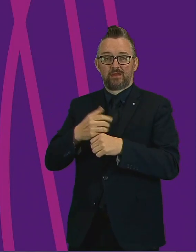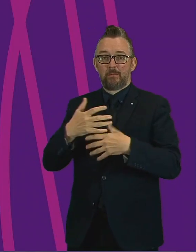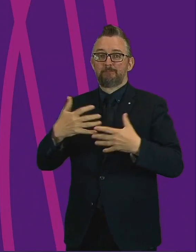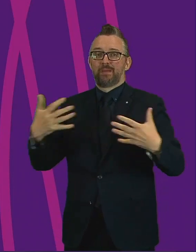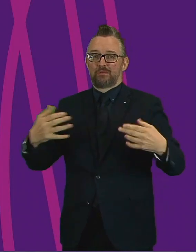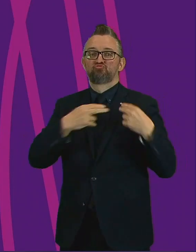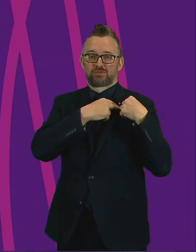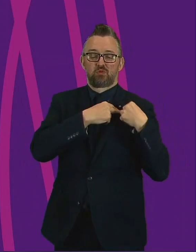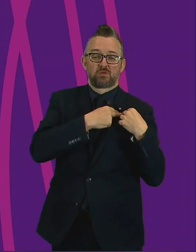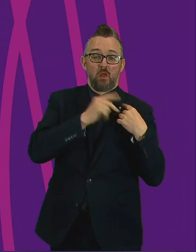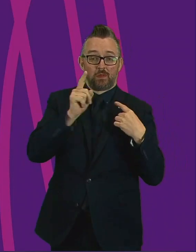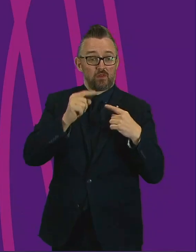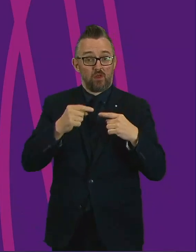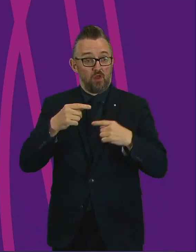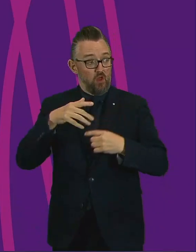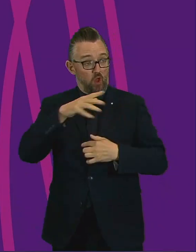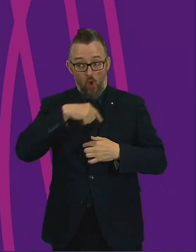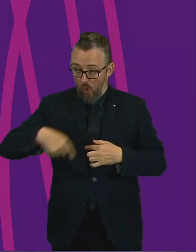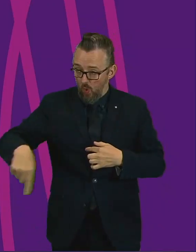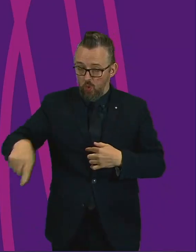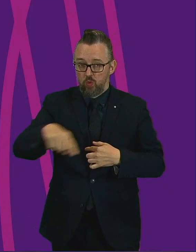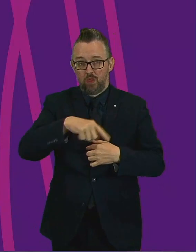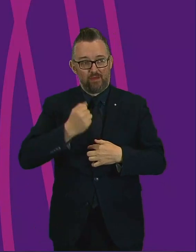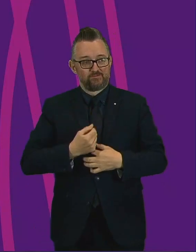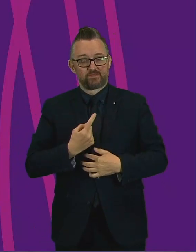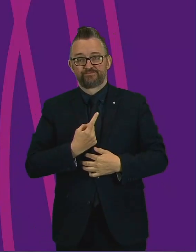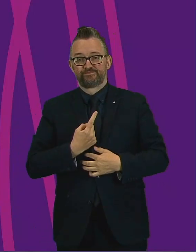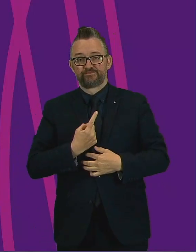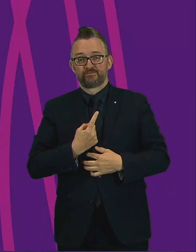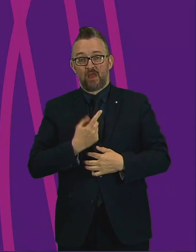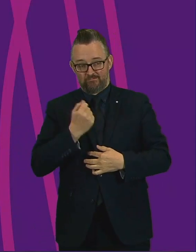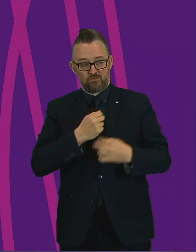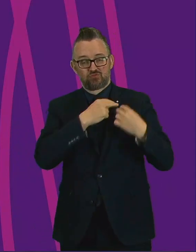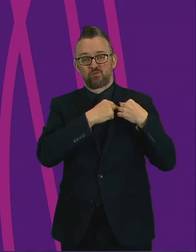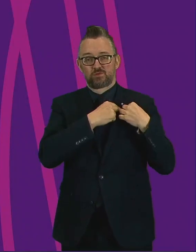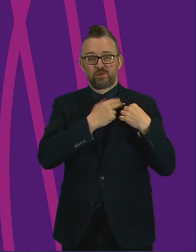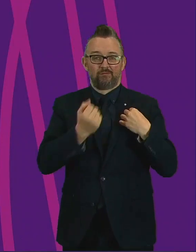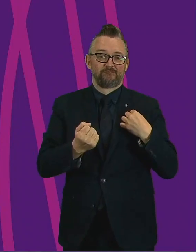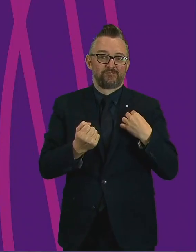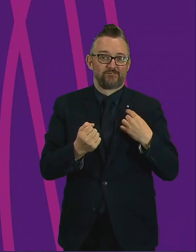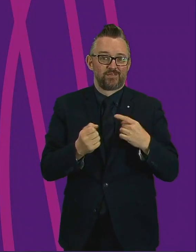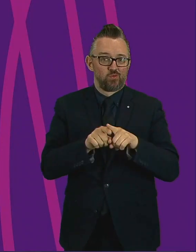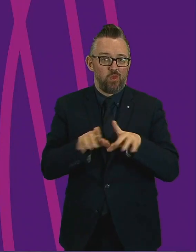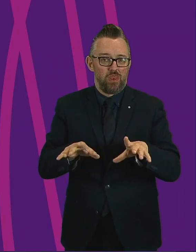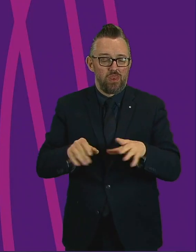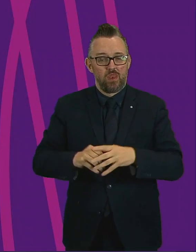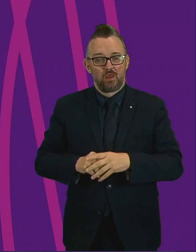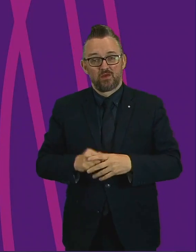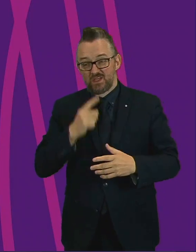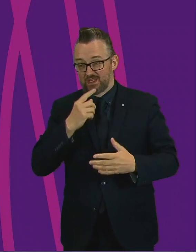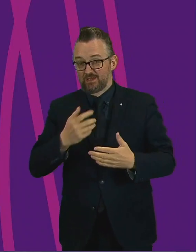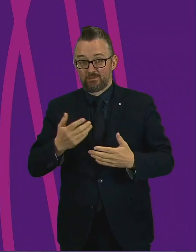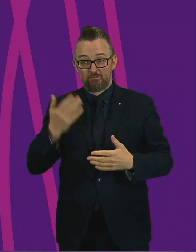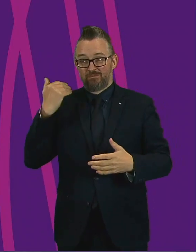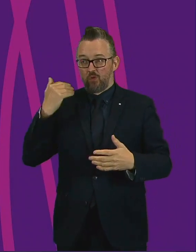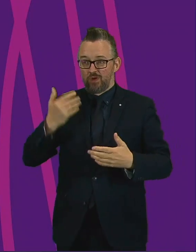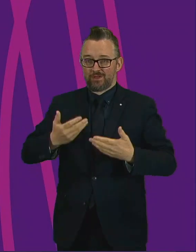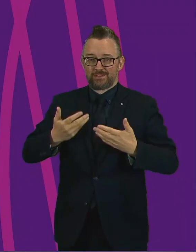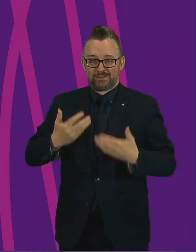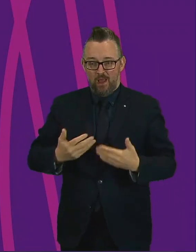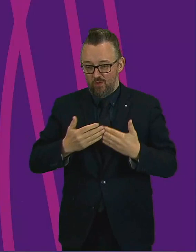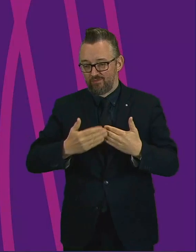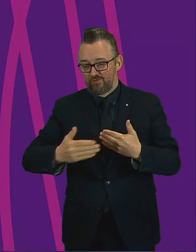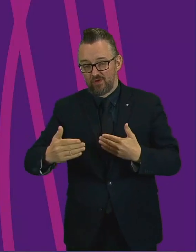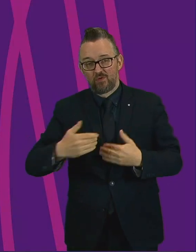here, but every single one of us as individuals has a part we can play here. Most of us will now or at some point in our lives